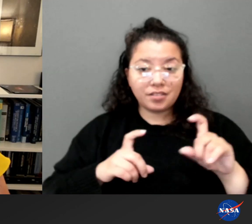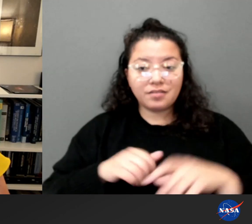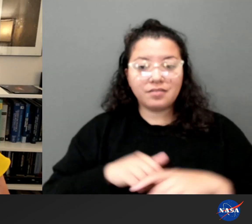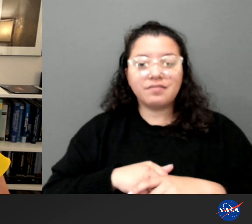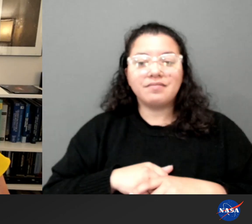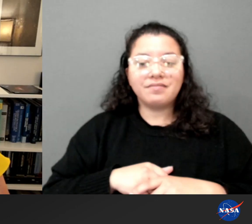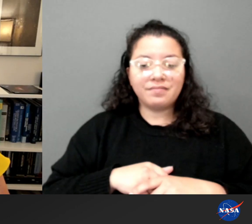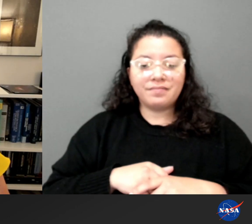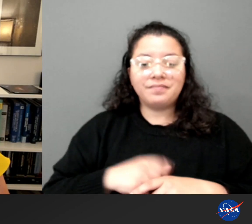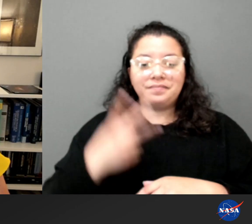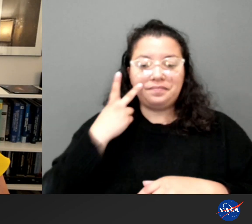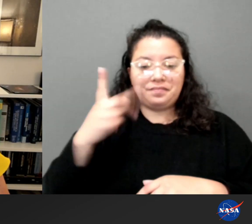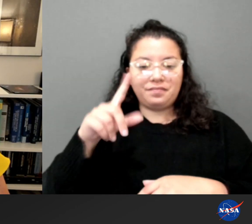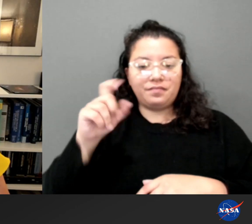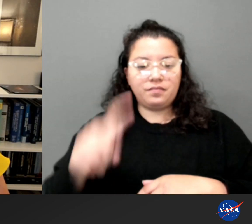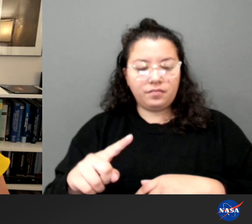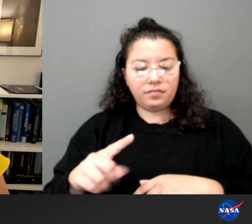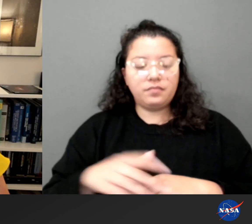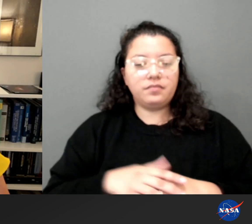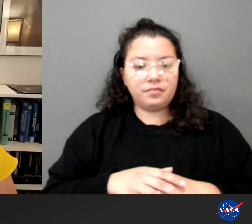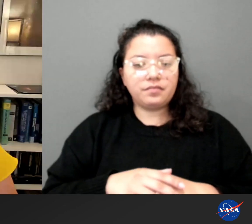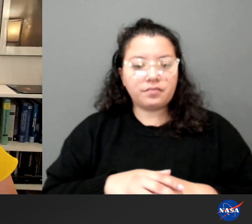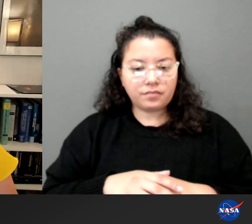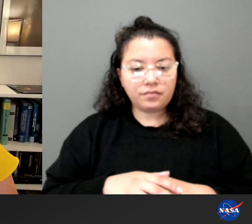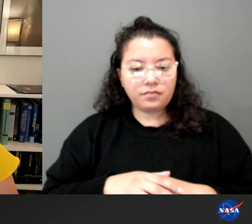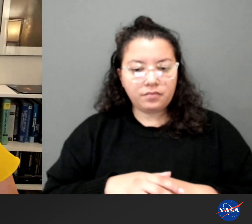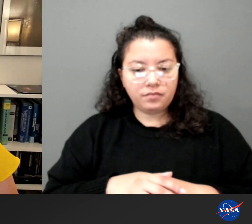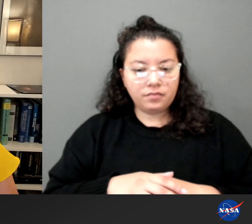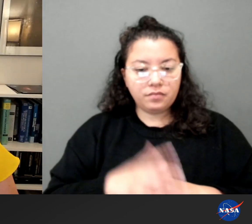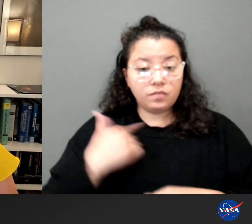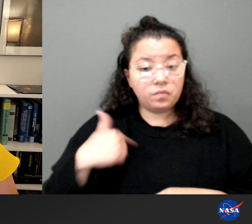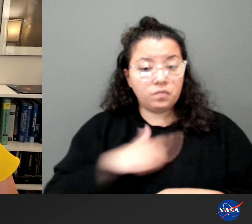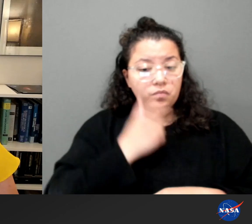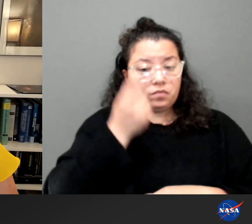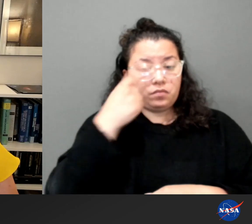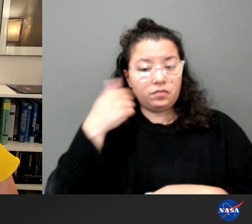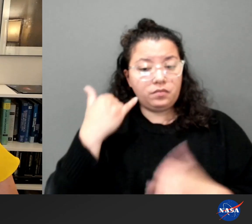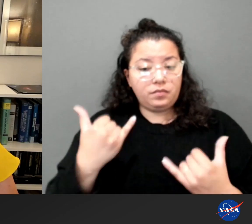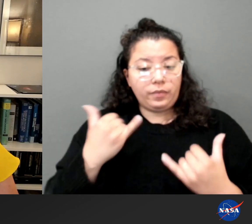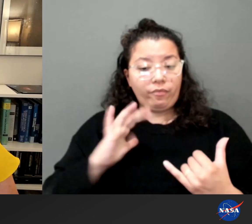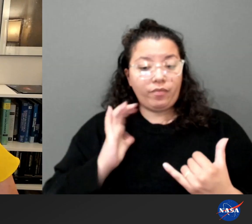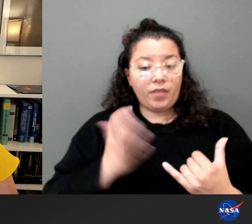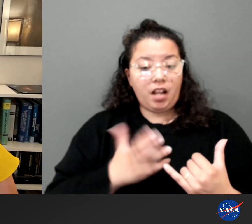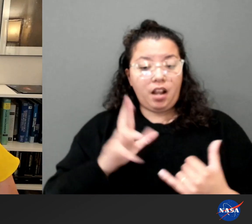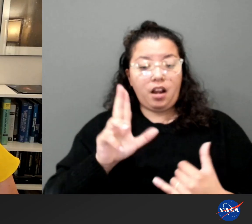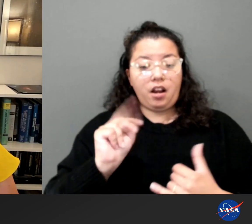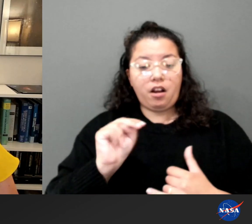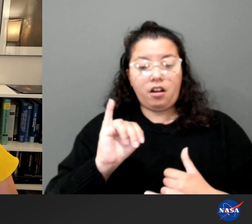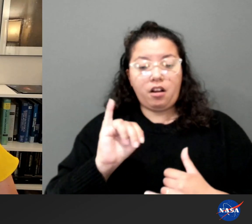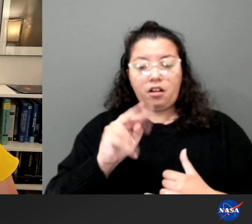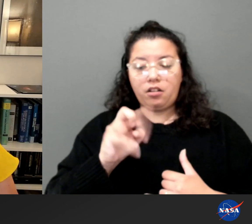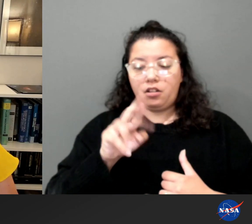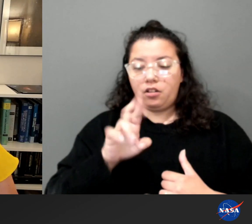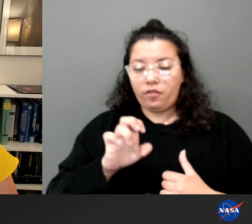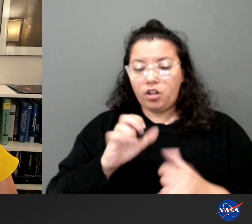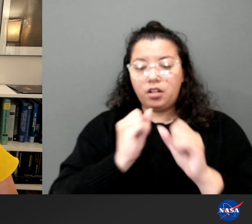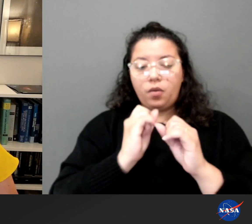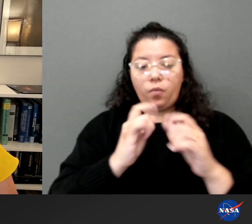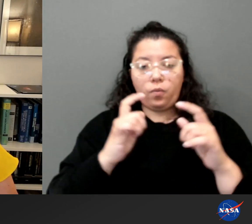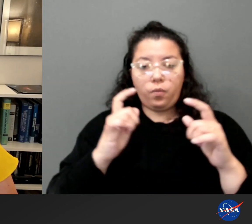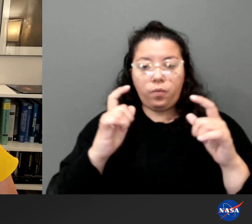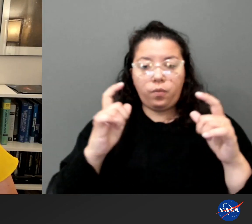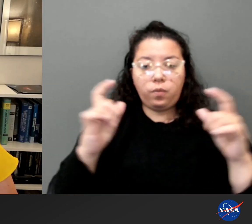with the understanding that our universe is expanding, is it part of JWST's mission to provide